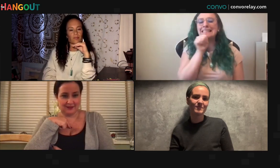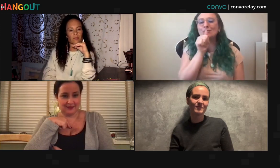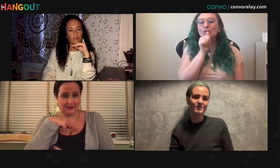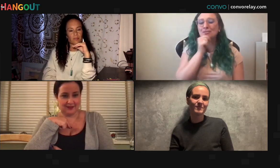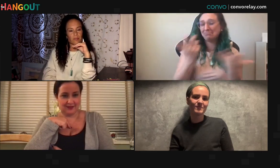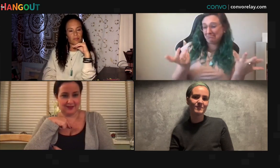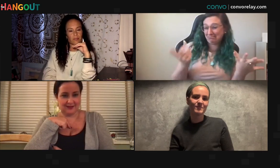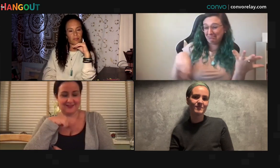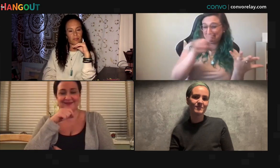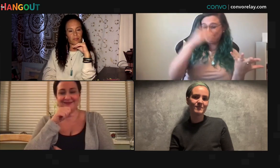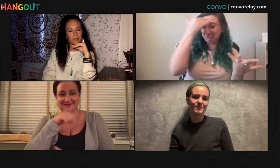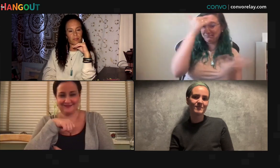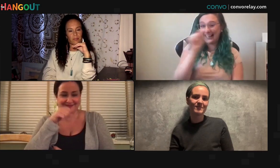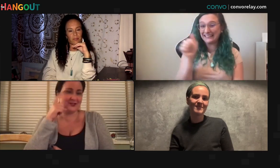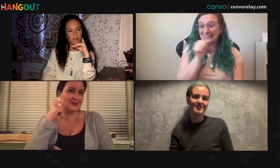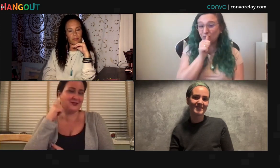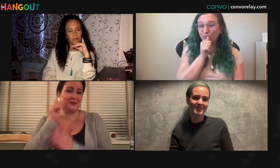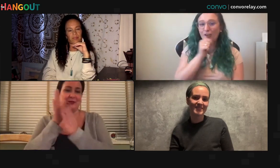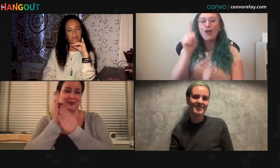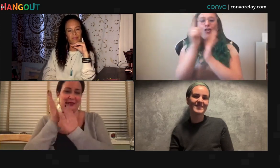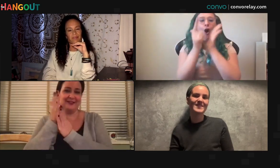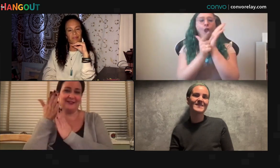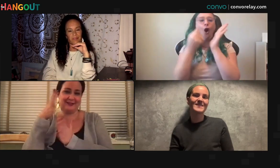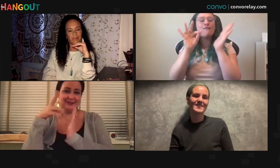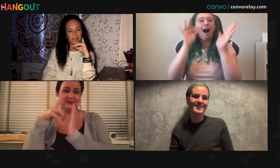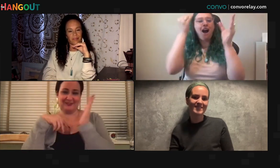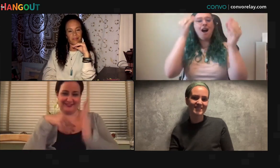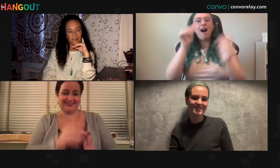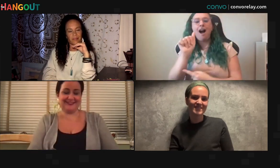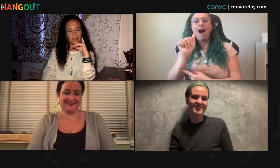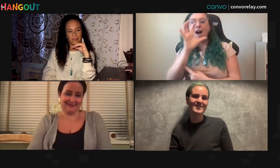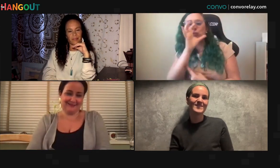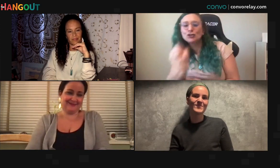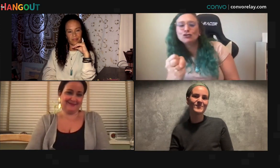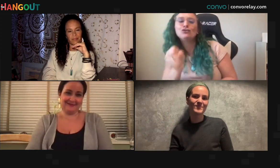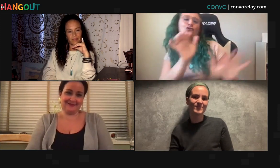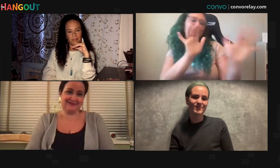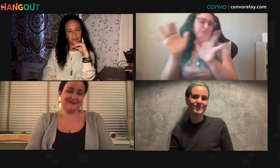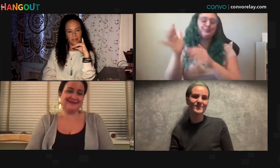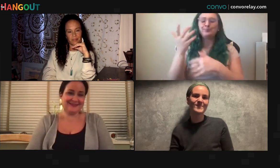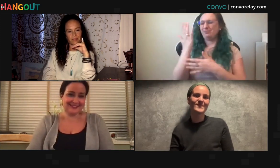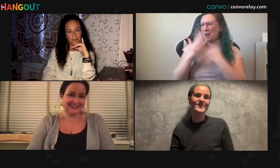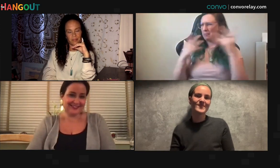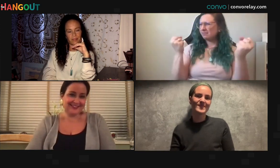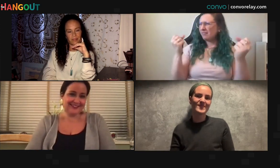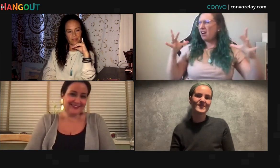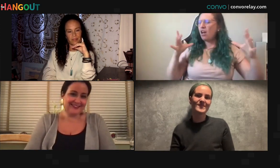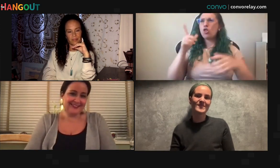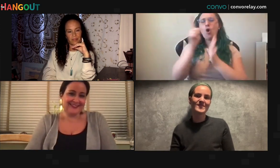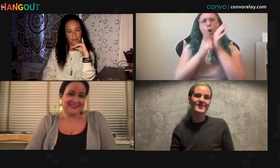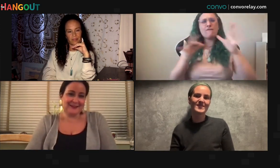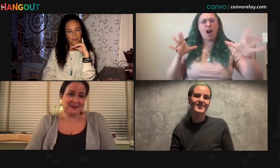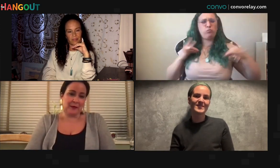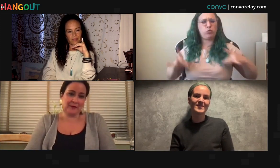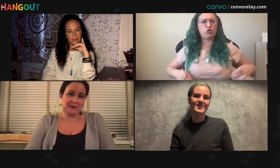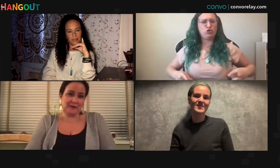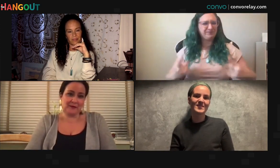One of my favorite movies, it's called The Secret. If you know The Yeah. Secret, it's the Yeah. law of attraction.